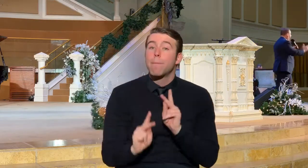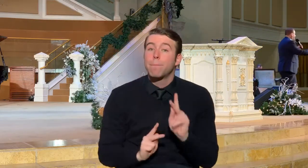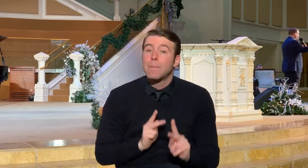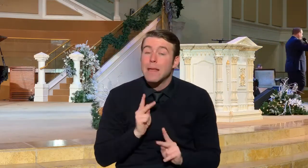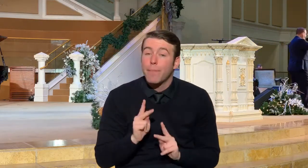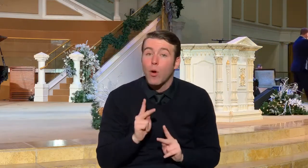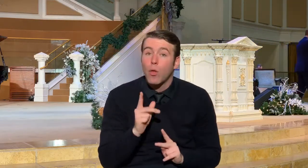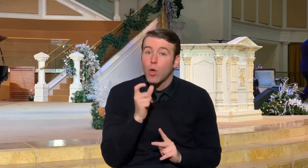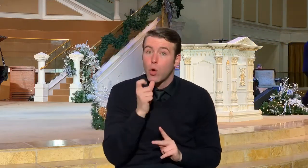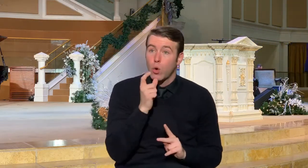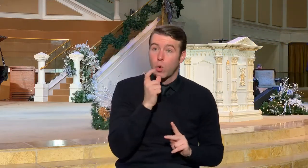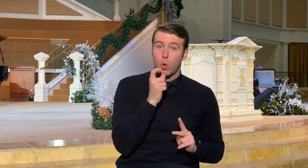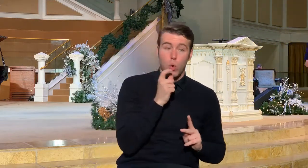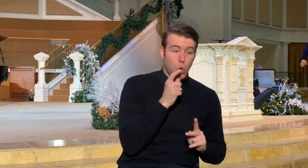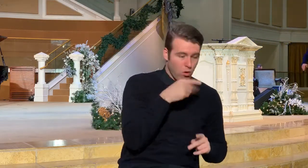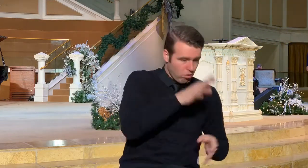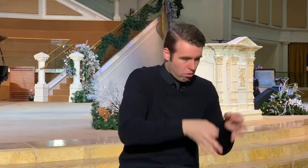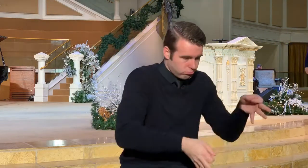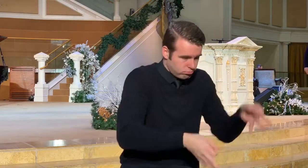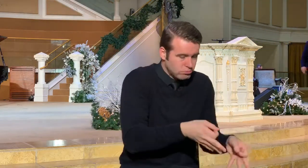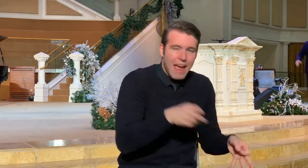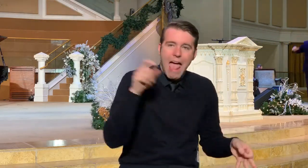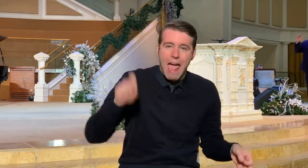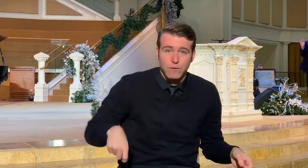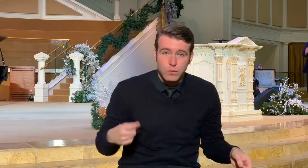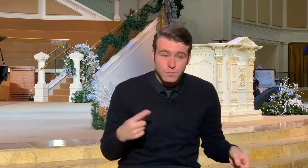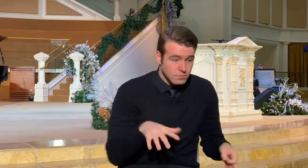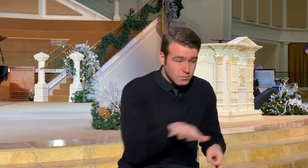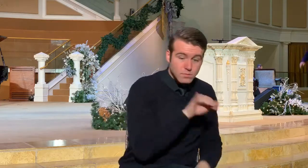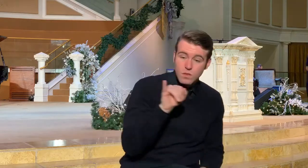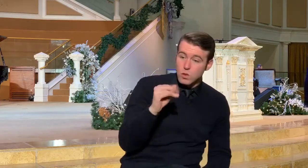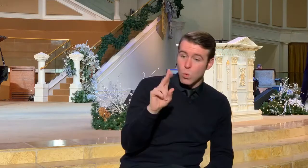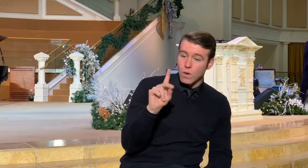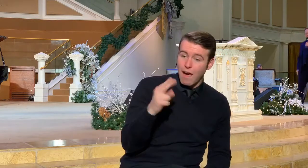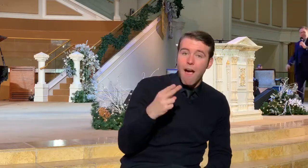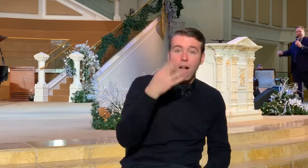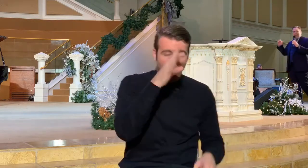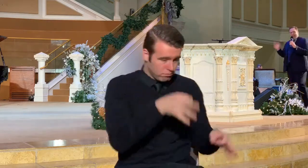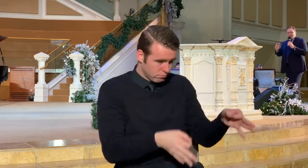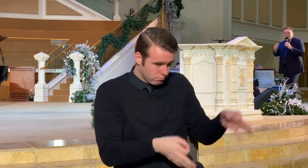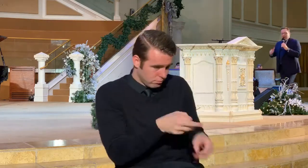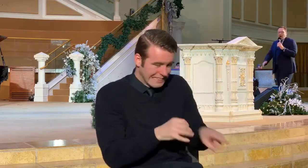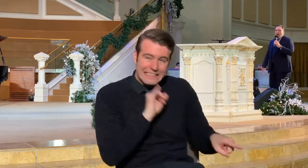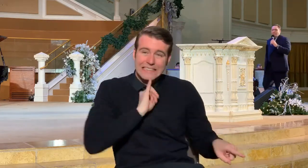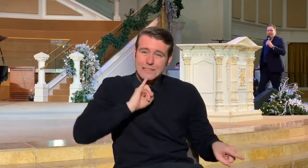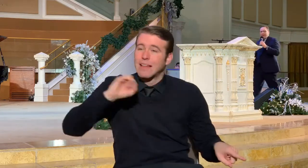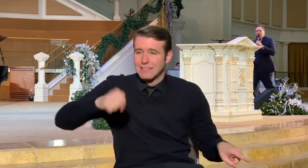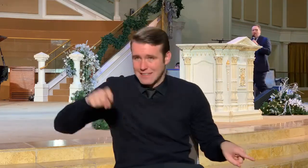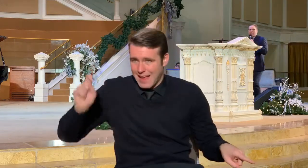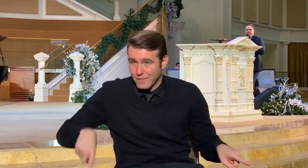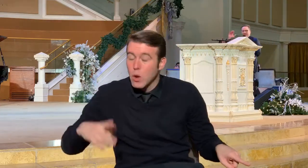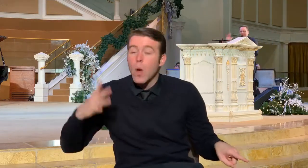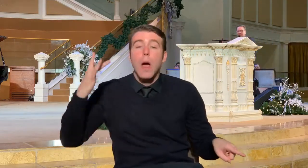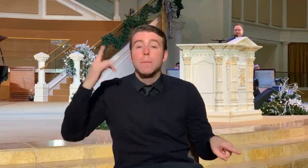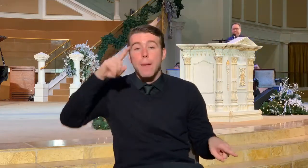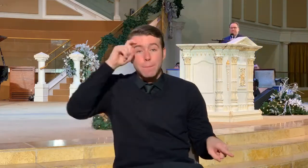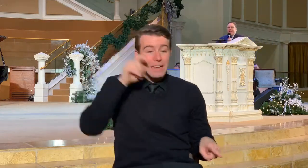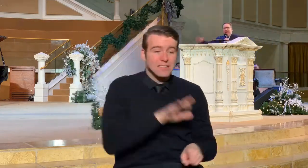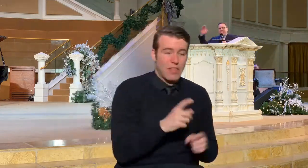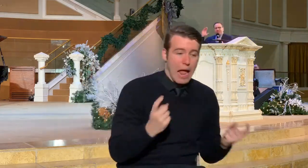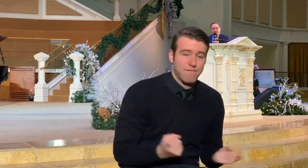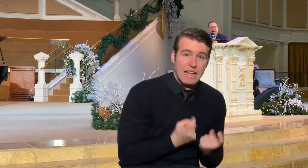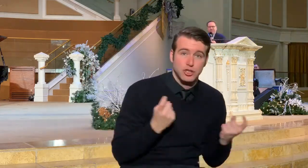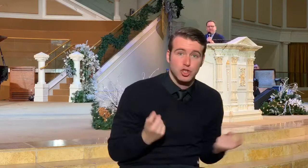that had to be judged. He was talking about Judah. He was talking about Israel because of